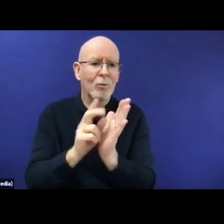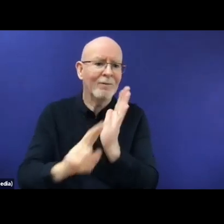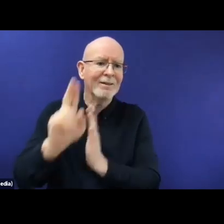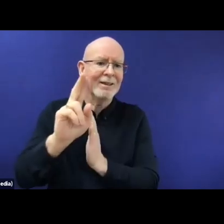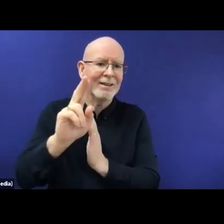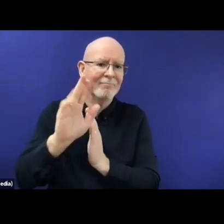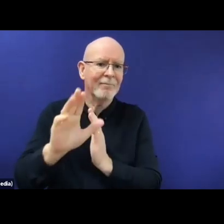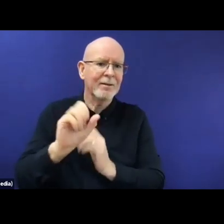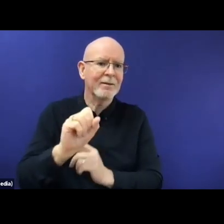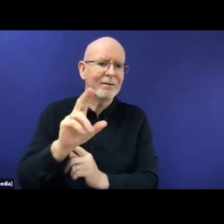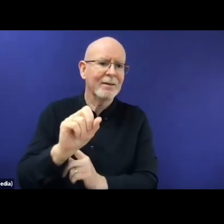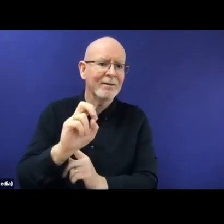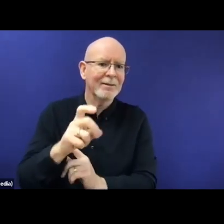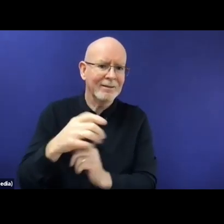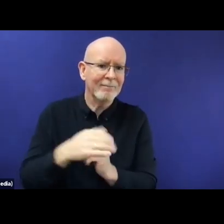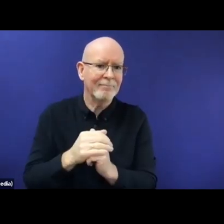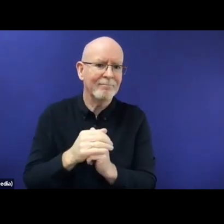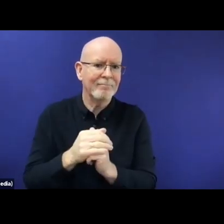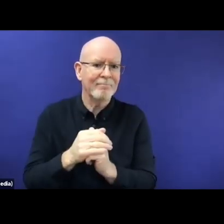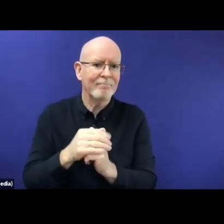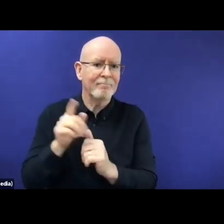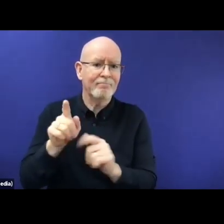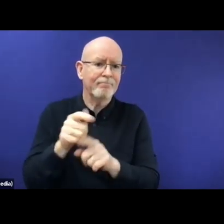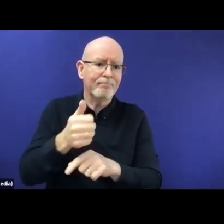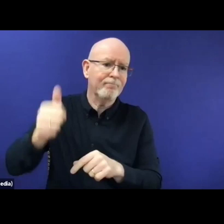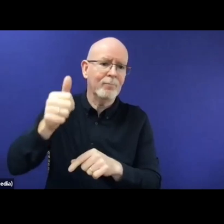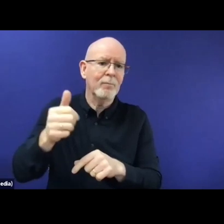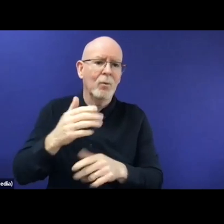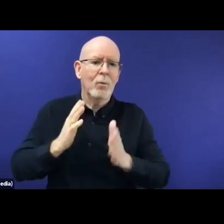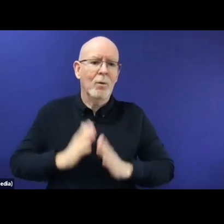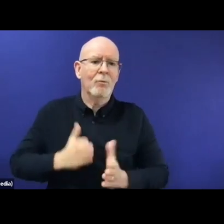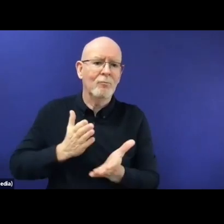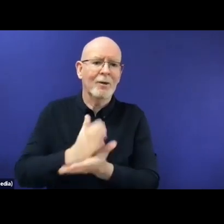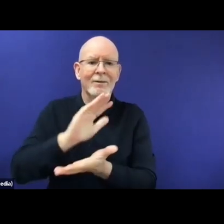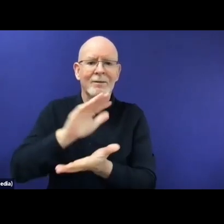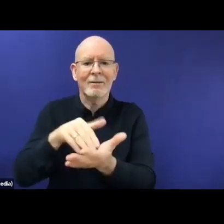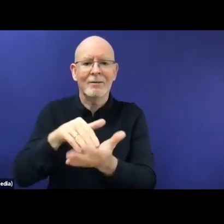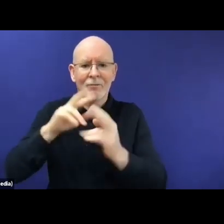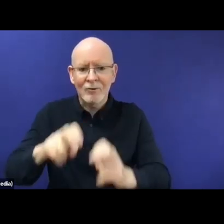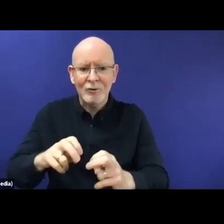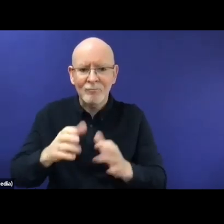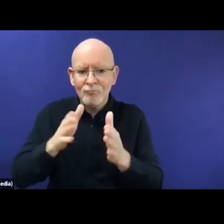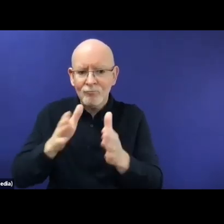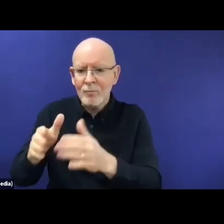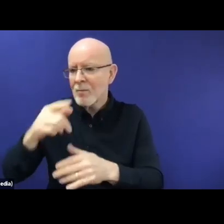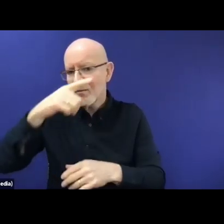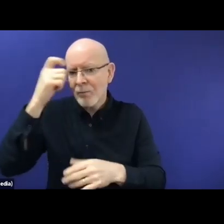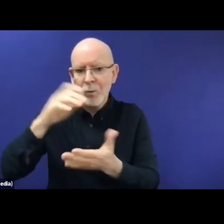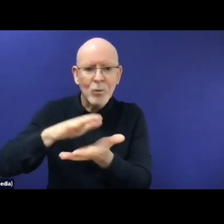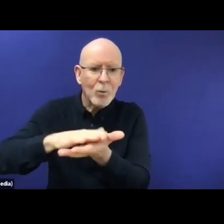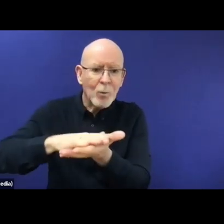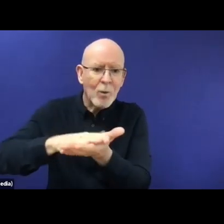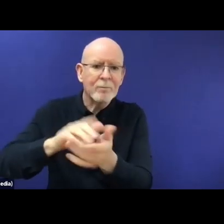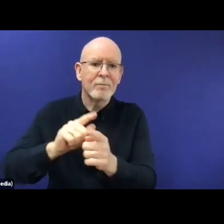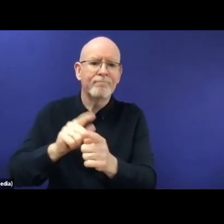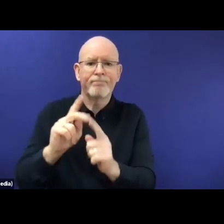Simmons. Claire Simmons is a PhD candidate at the University of Essex Law School and Human Rights Centre, specialising in international